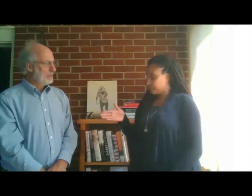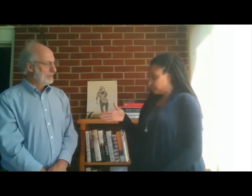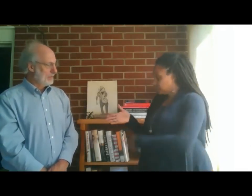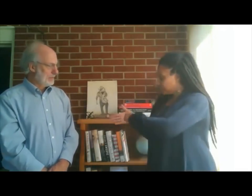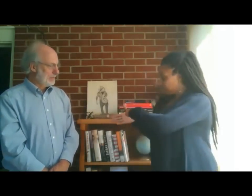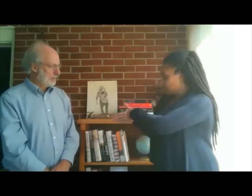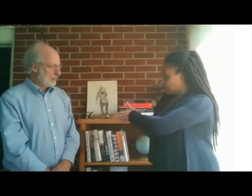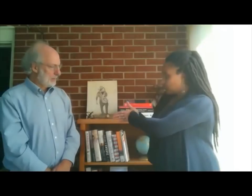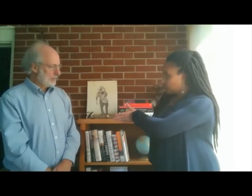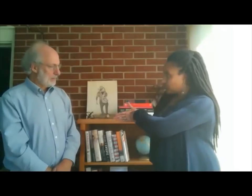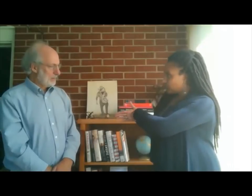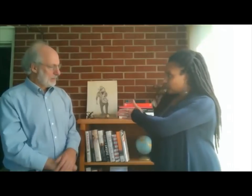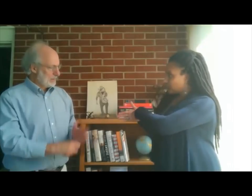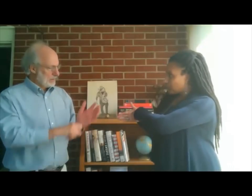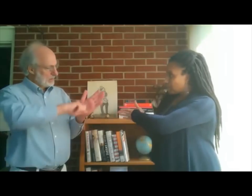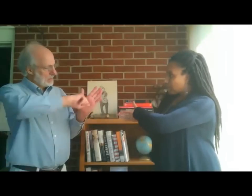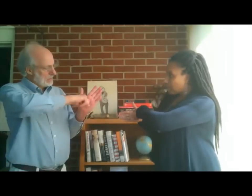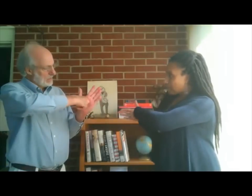keys.